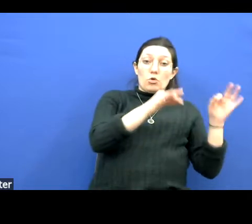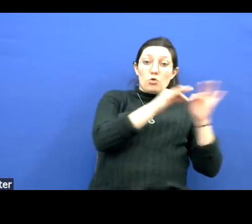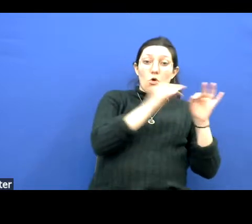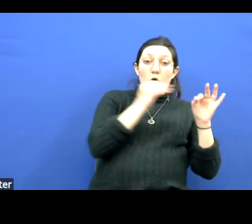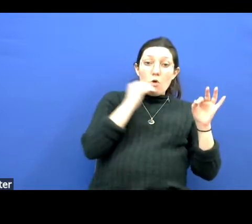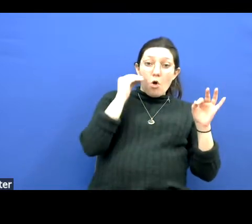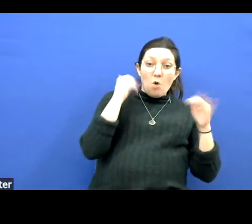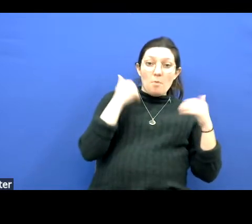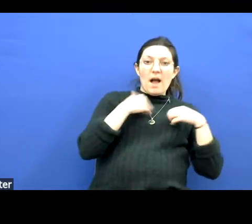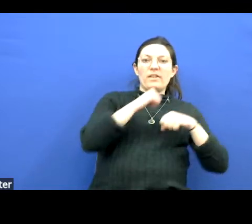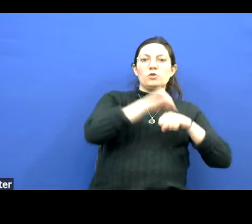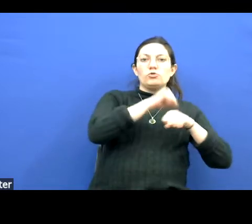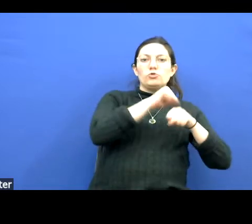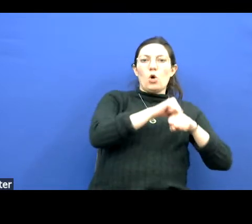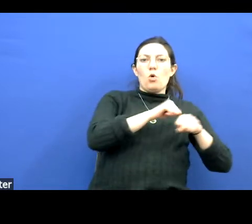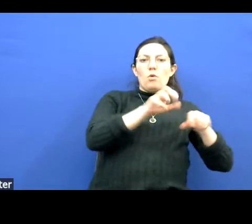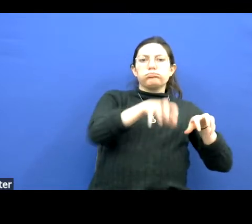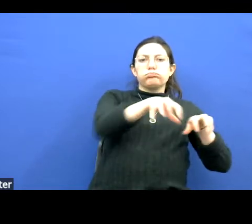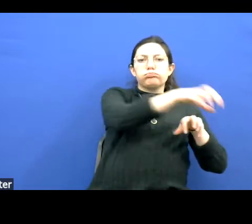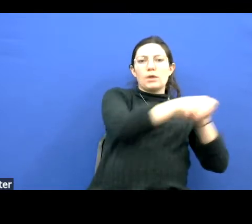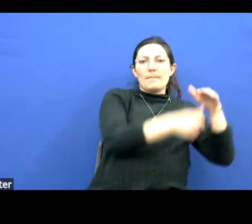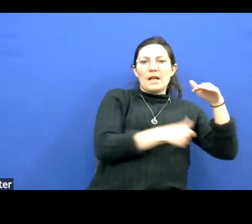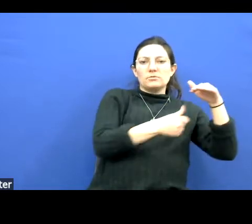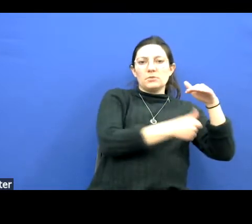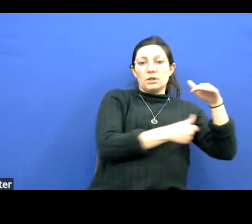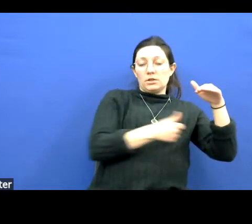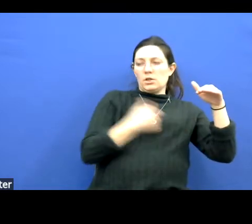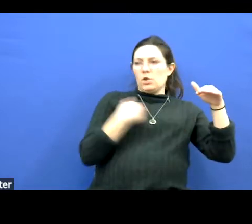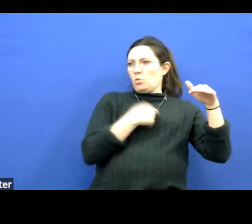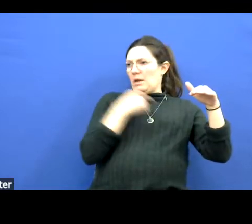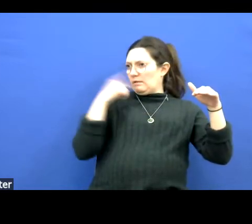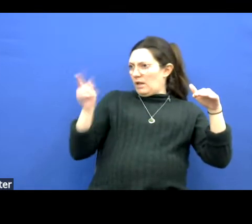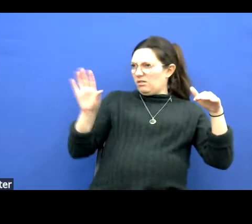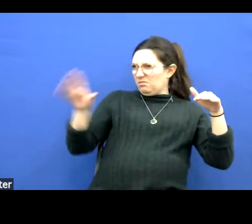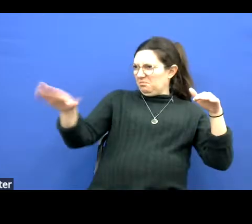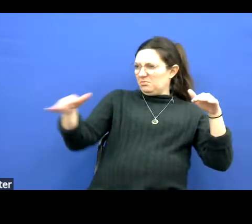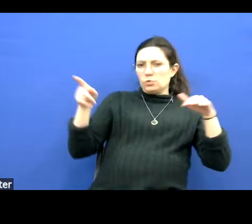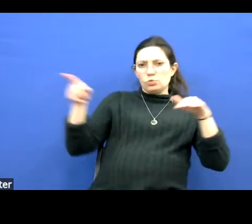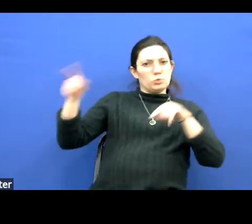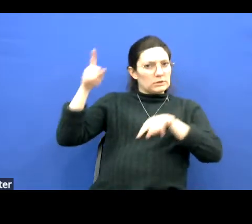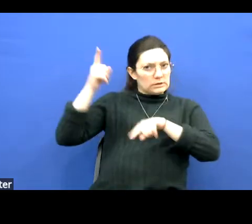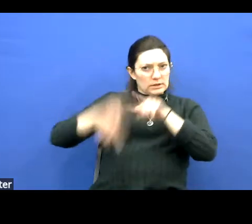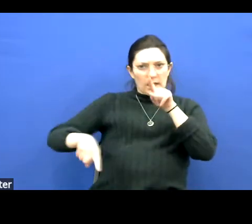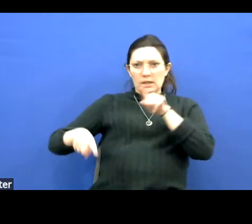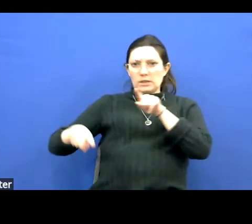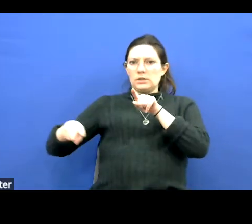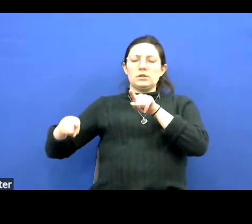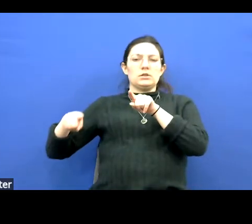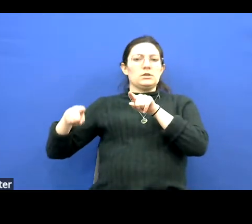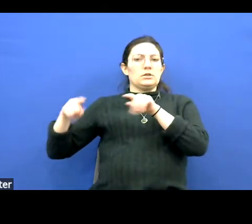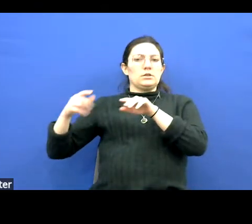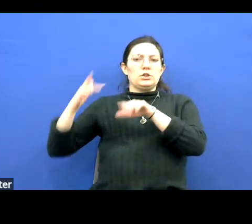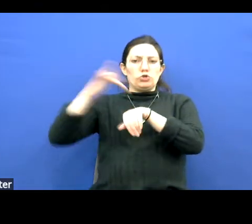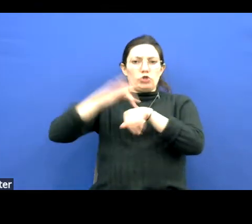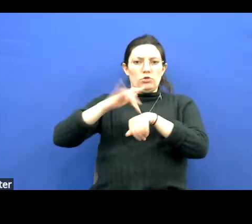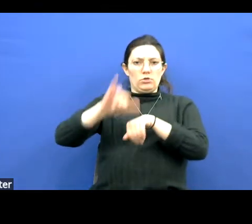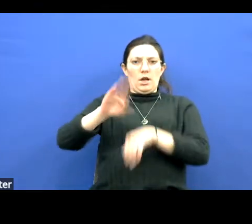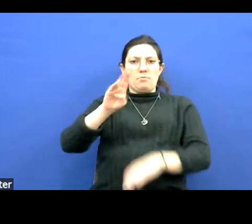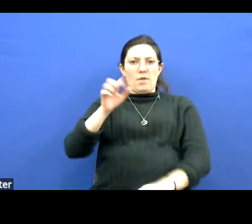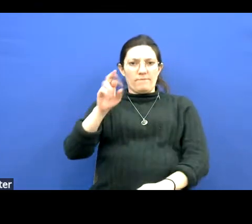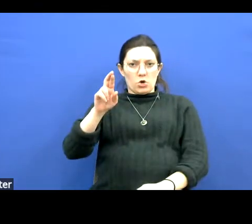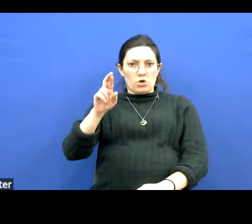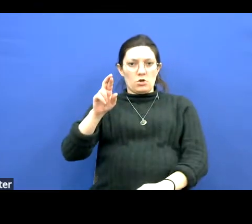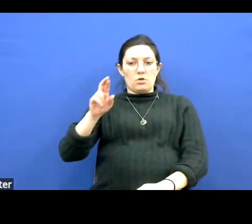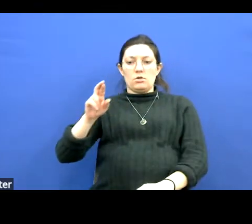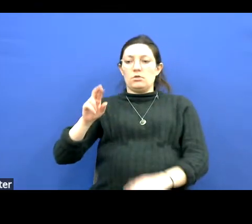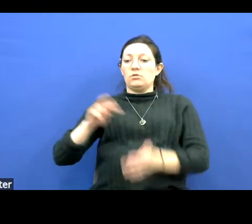do you have to be outside that buffer, but you can't even do any earth moving inside that buffer Now there'll be a